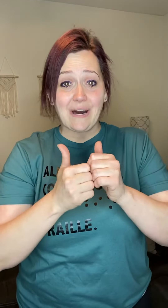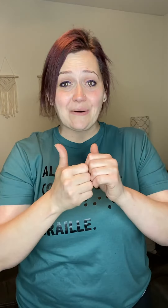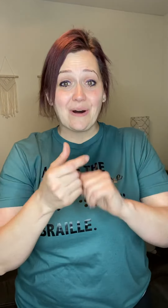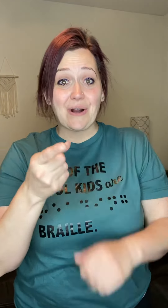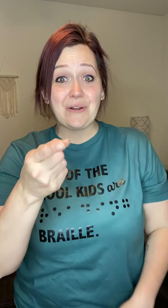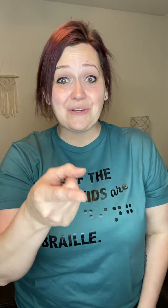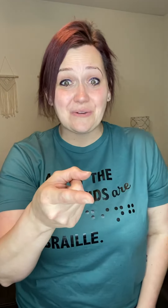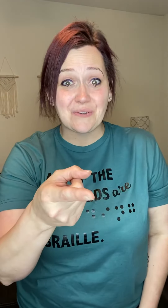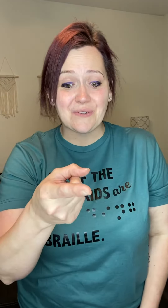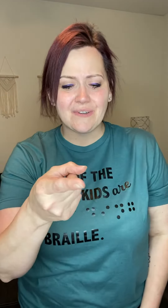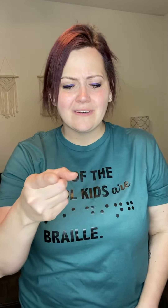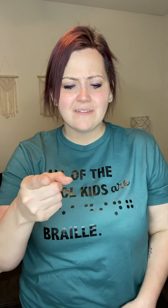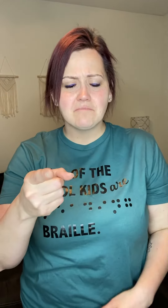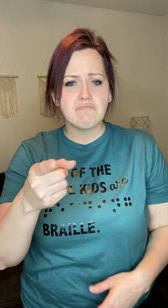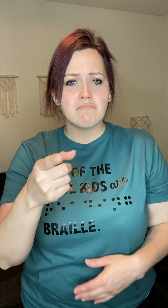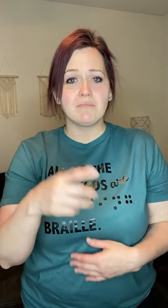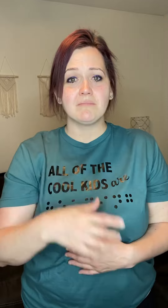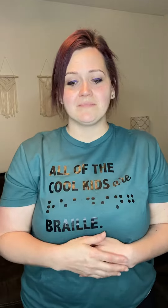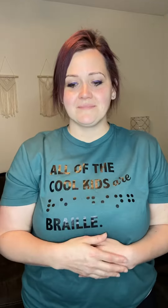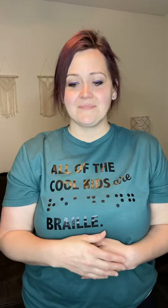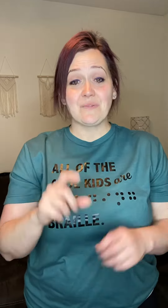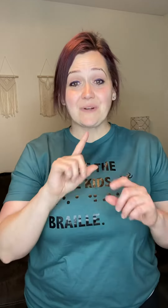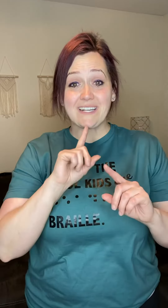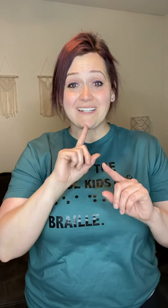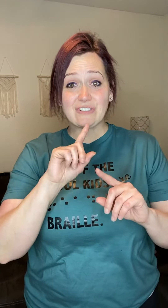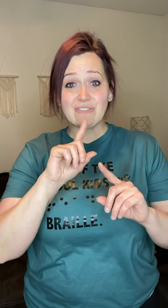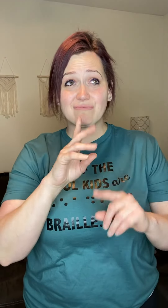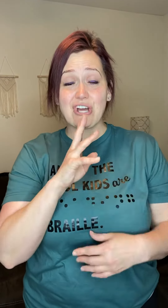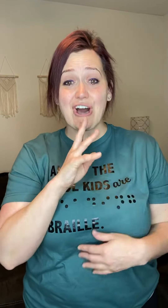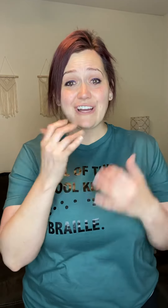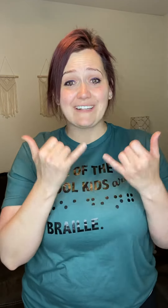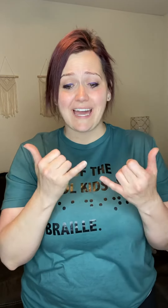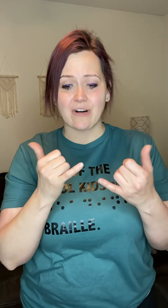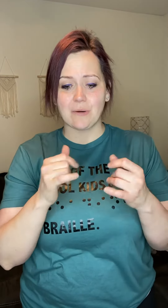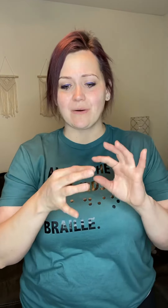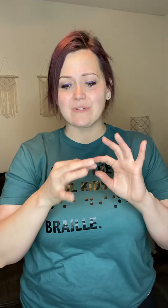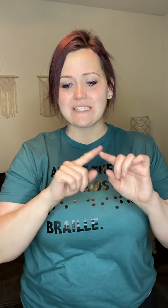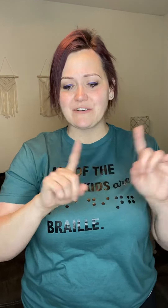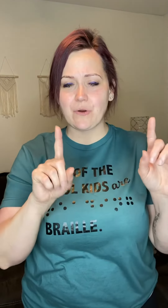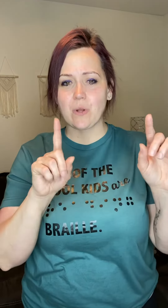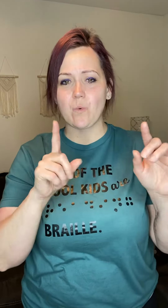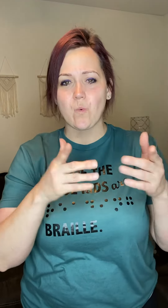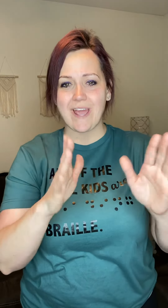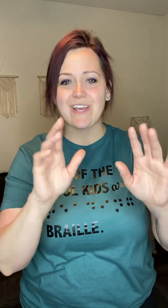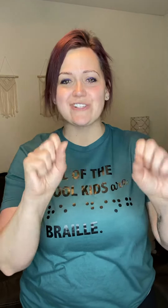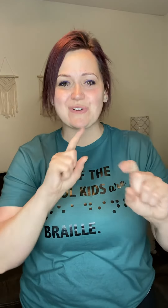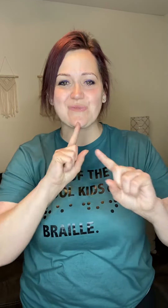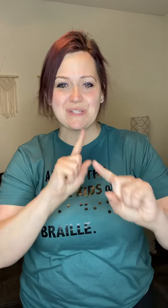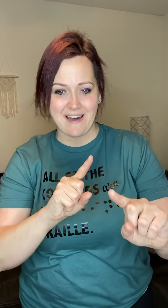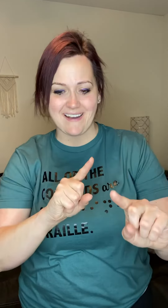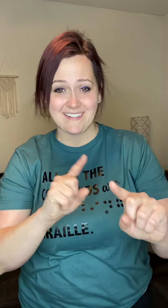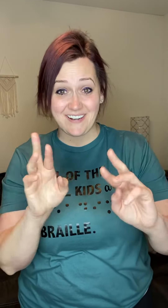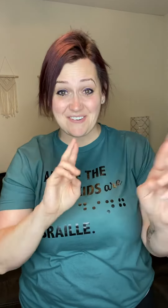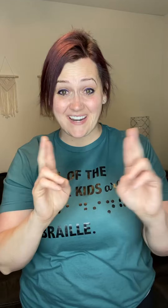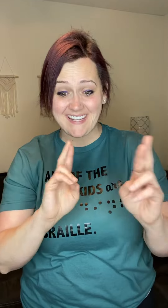How are you? We're going to talk now about different ways you can respond. Are you ready?